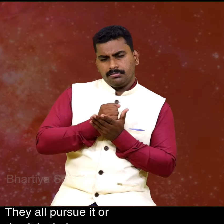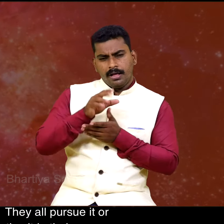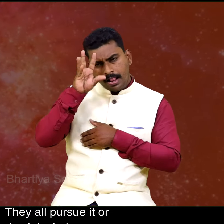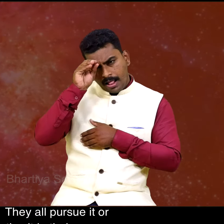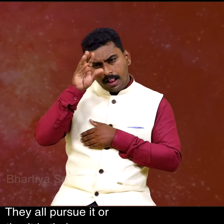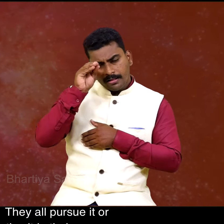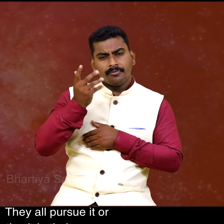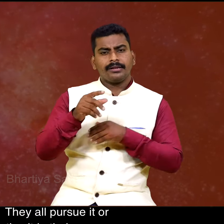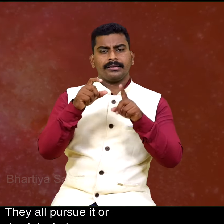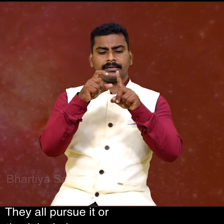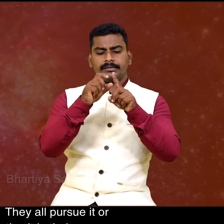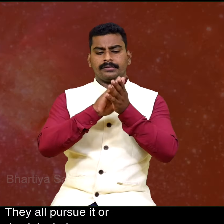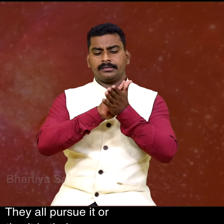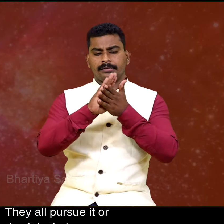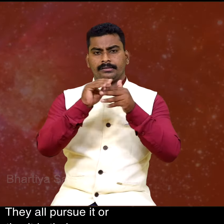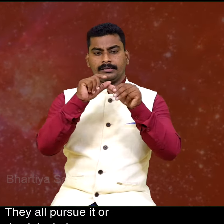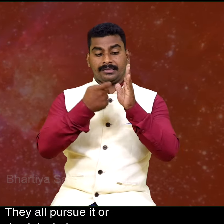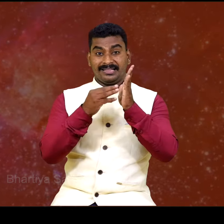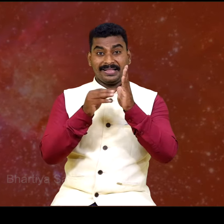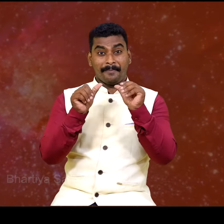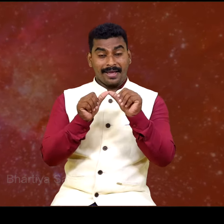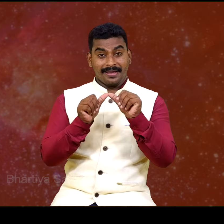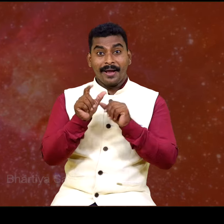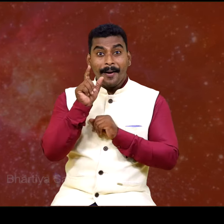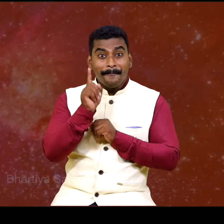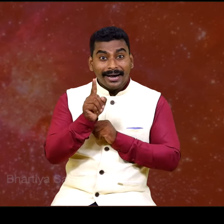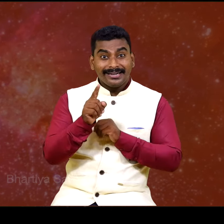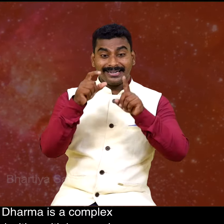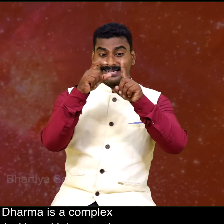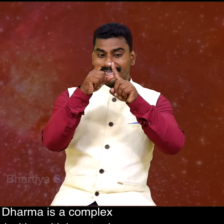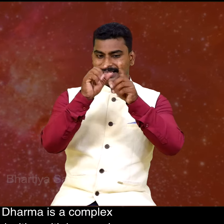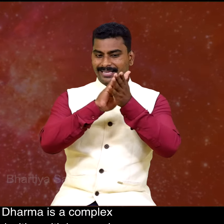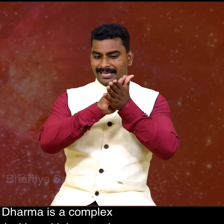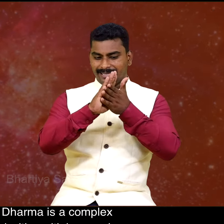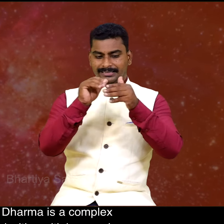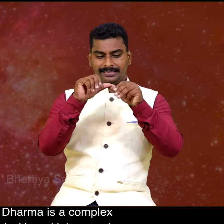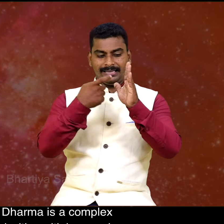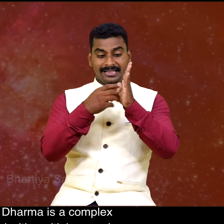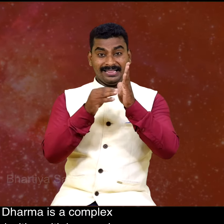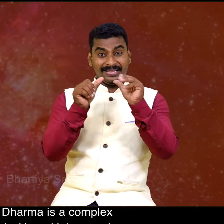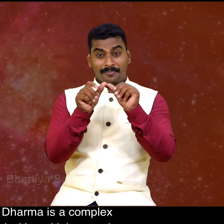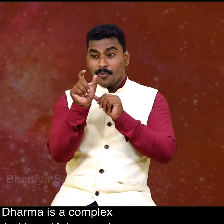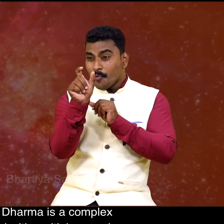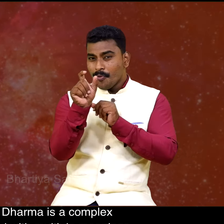ways. Dharma is a complex word with multiple